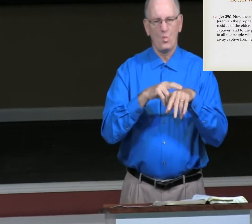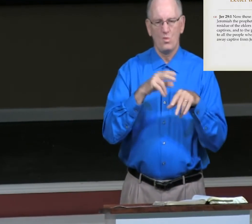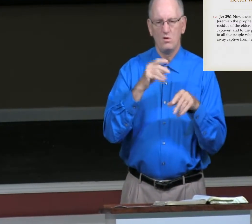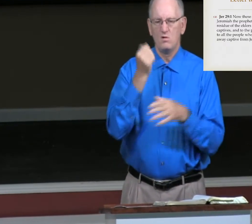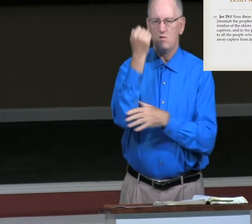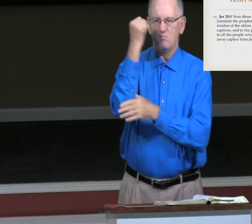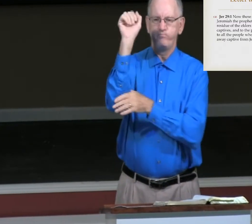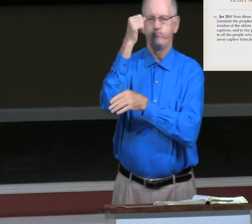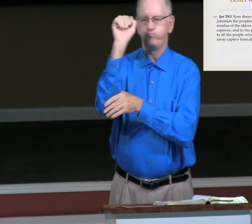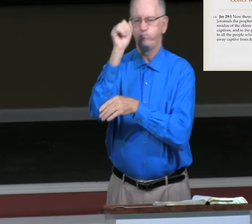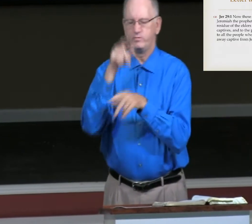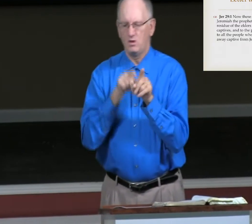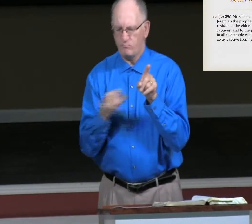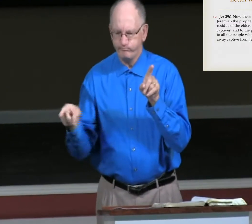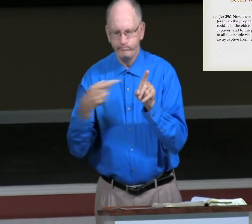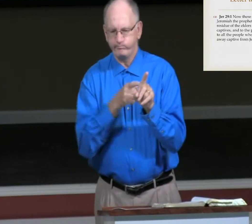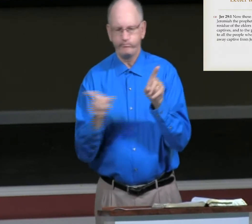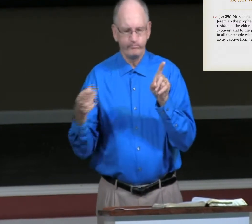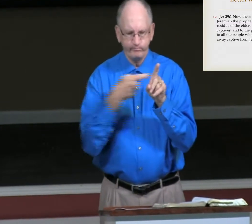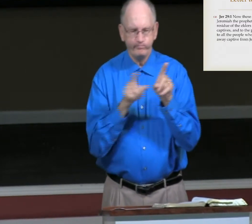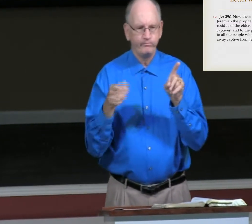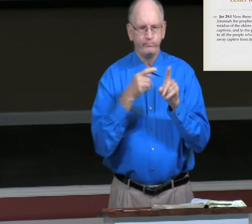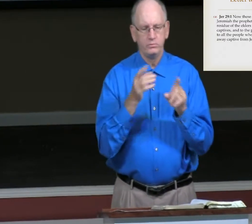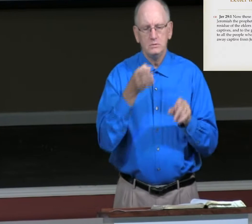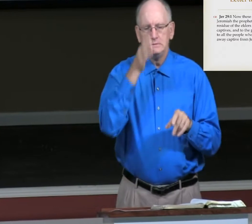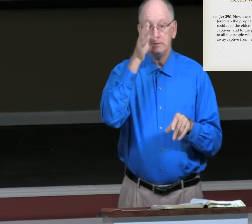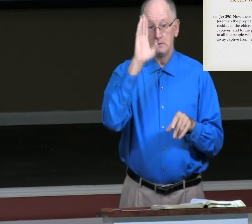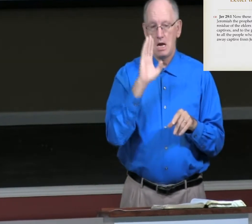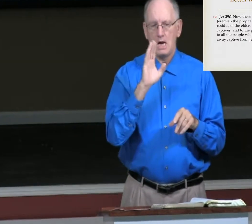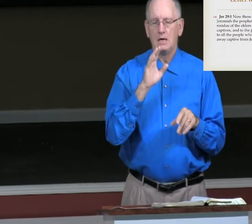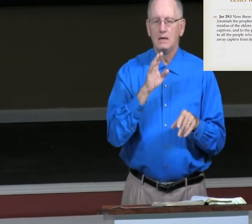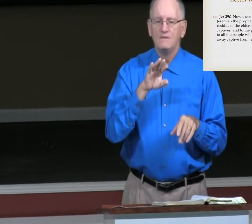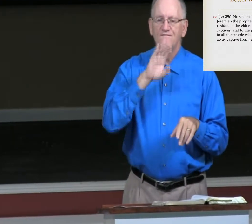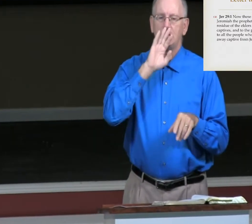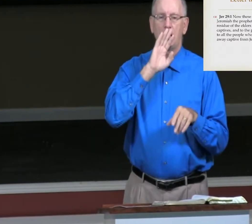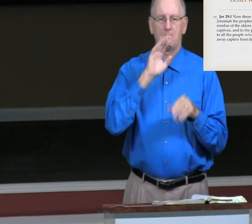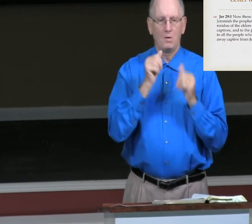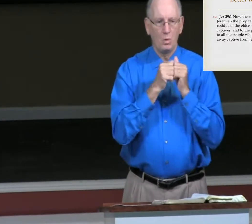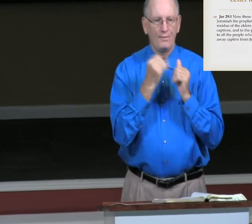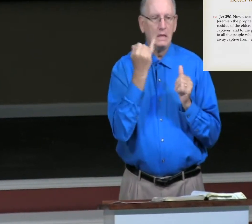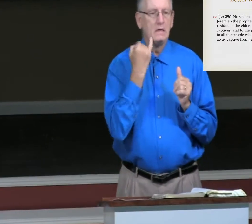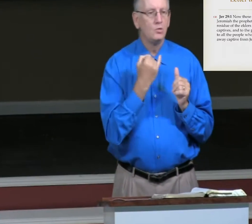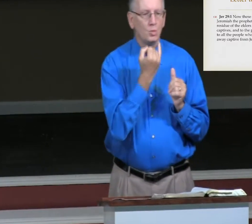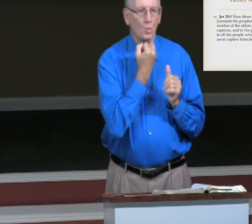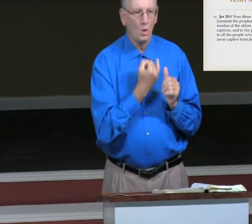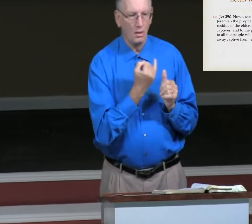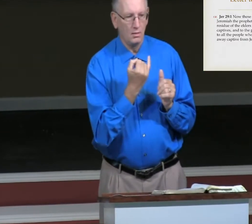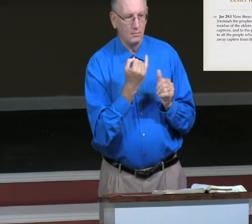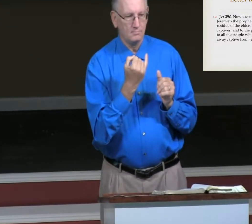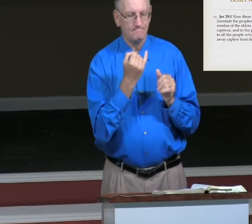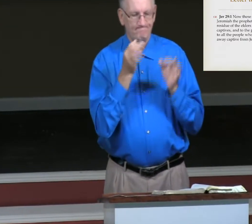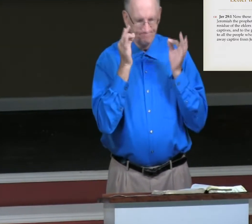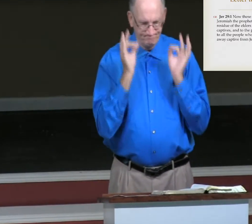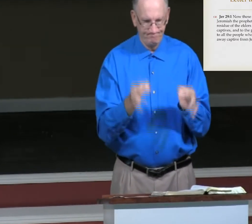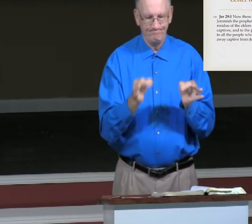Jews, of course, they were rebelling against God and getting astray, and that was frustrated with